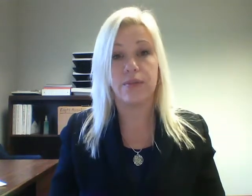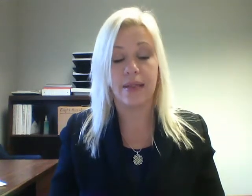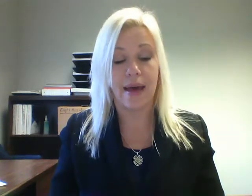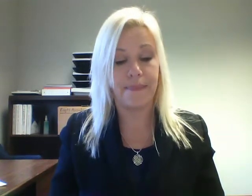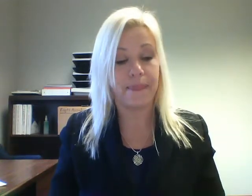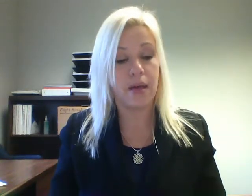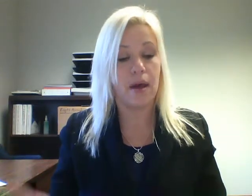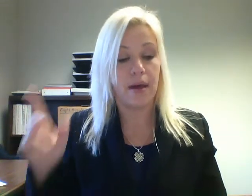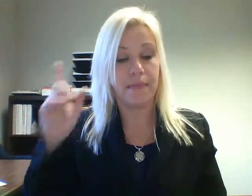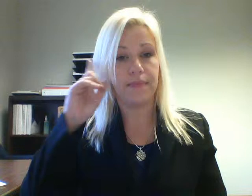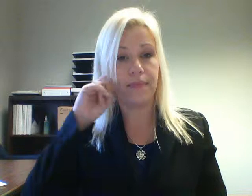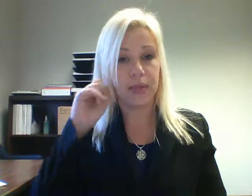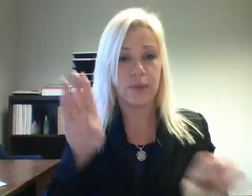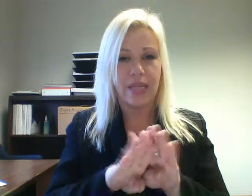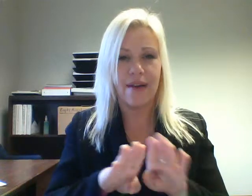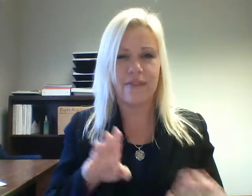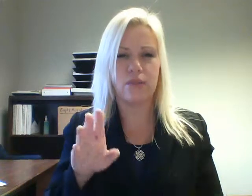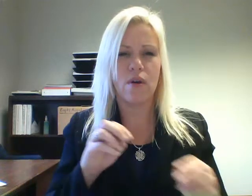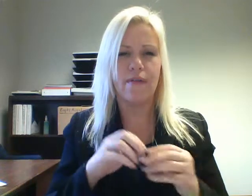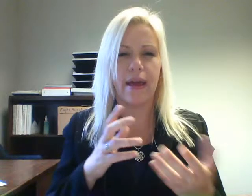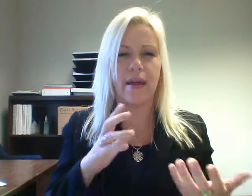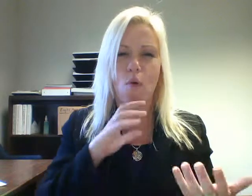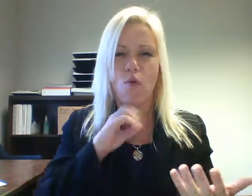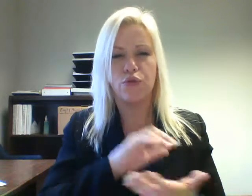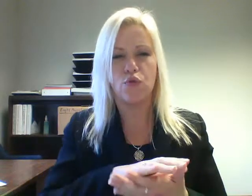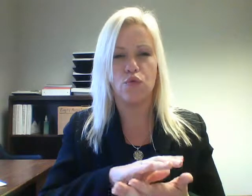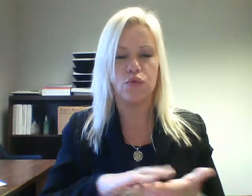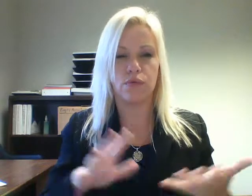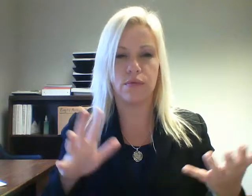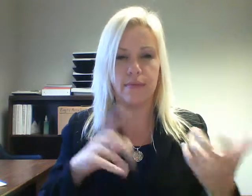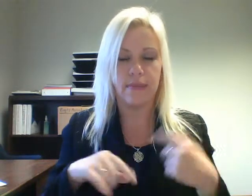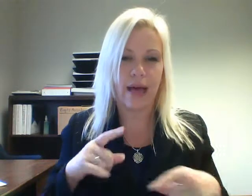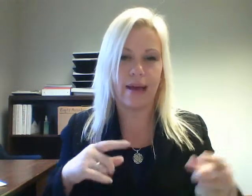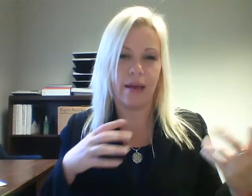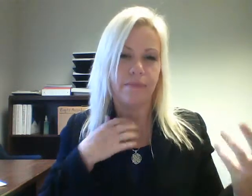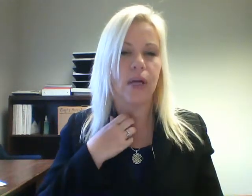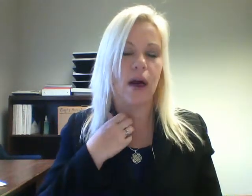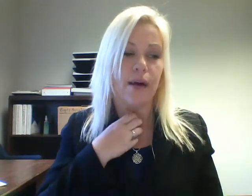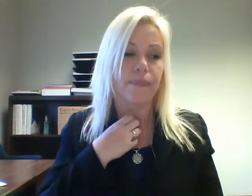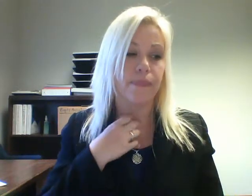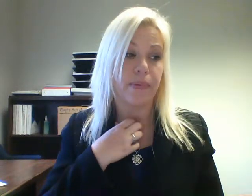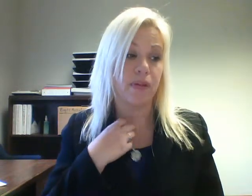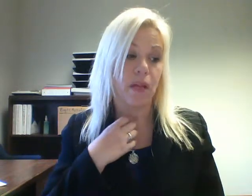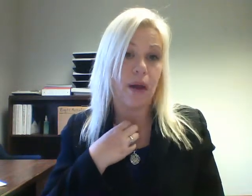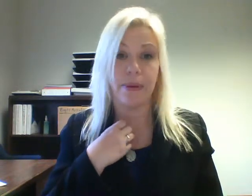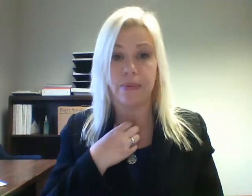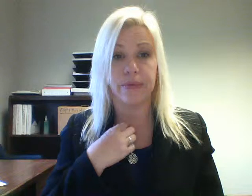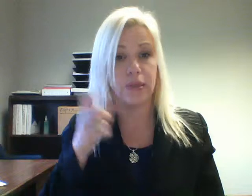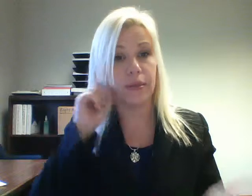that. So deaf is more of like old school signing, but a lot of people still do it